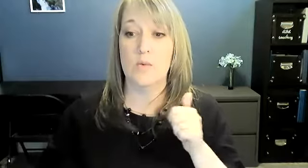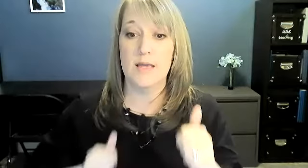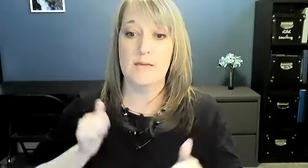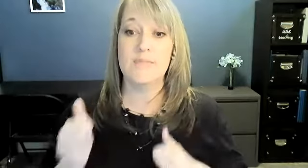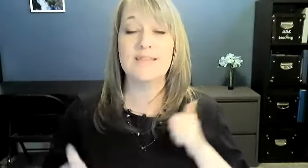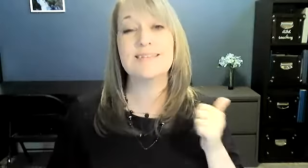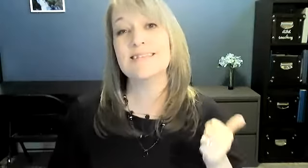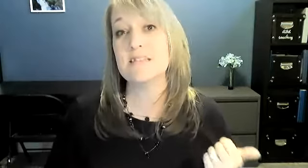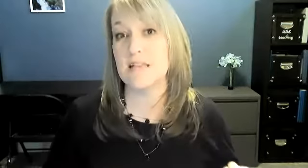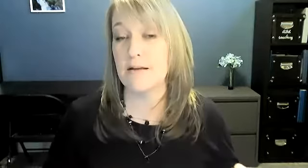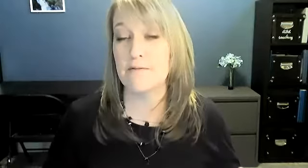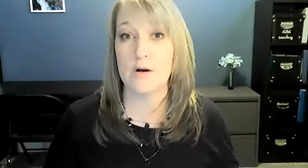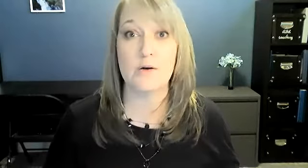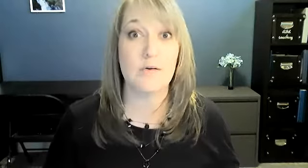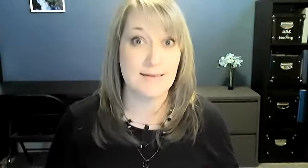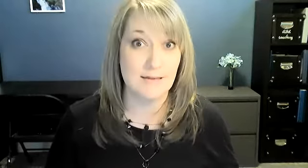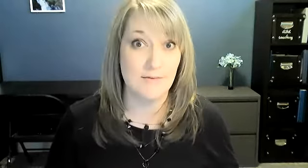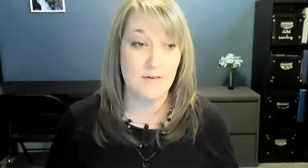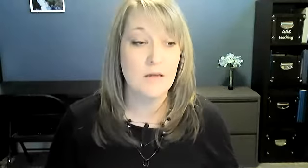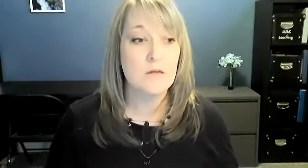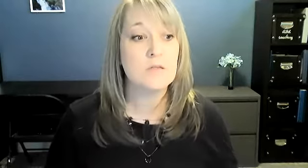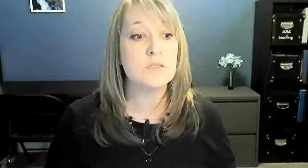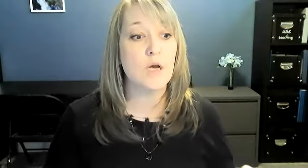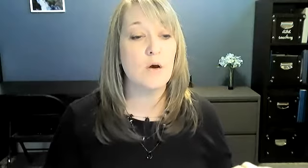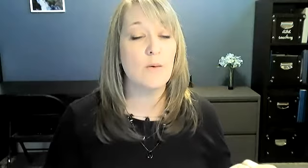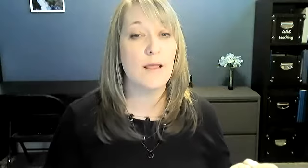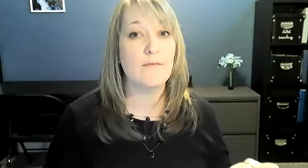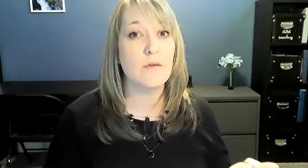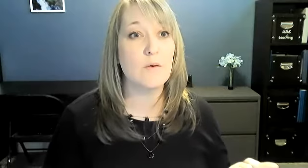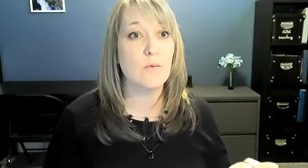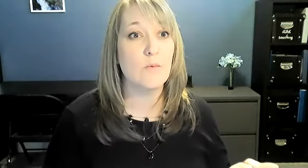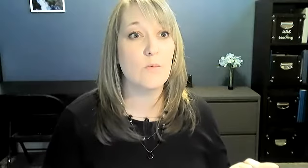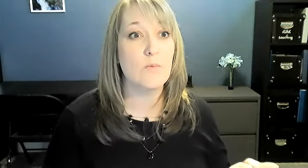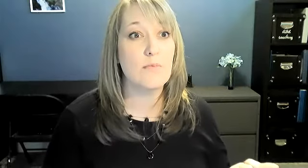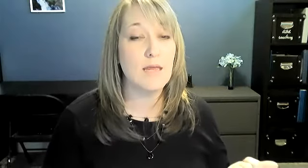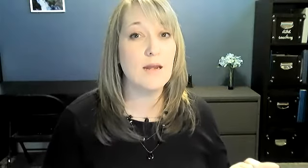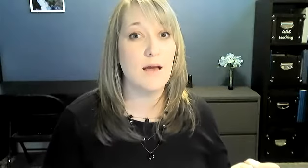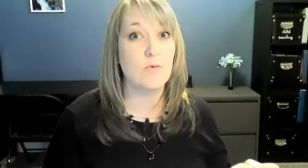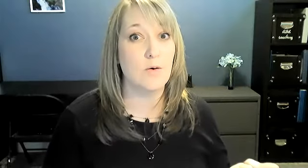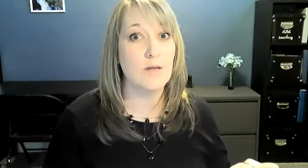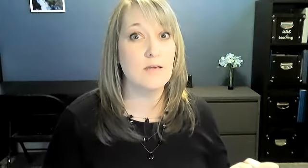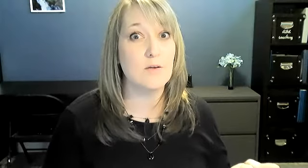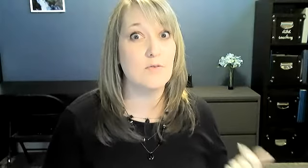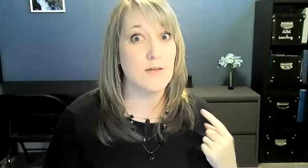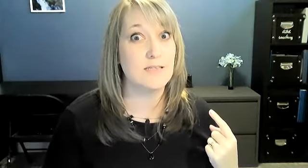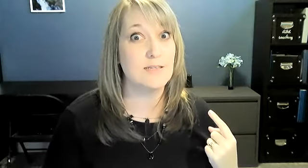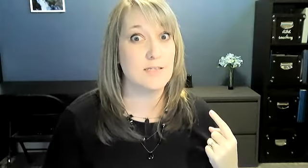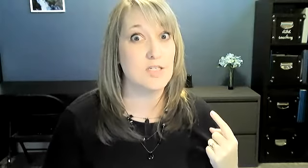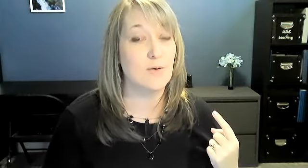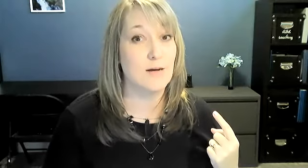Outgoing. This is the sign for aggressive. So if you mean outgoing, your face needs to show